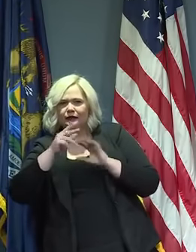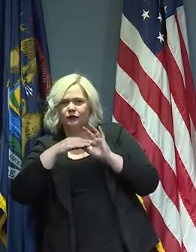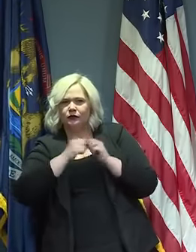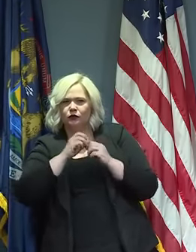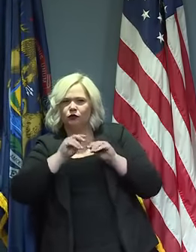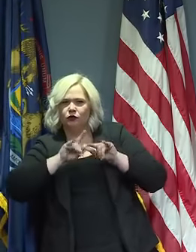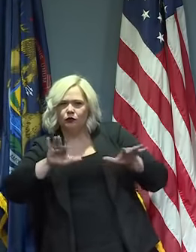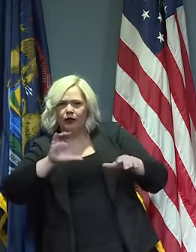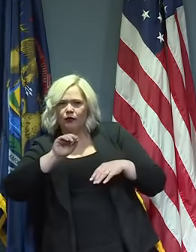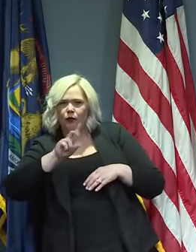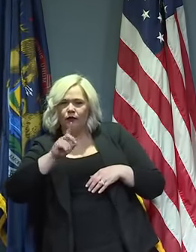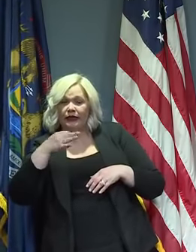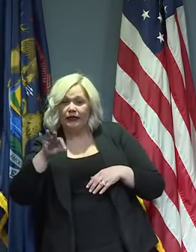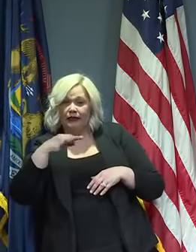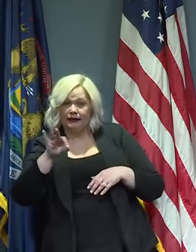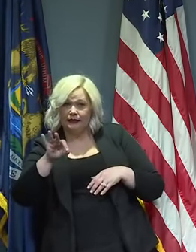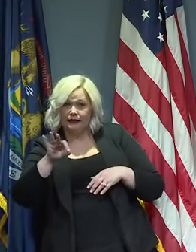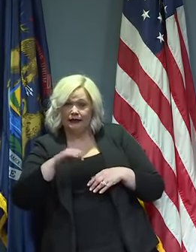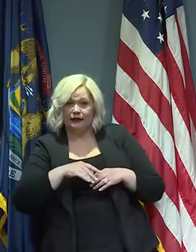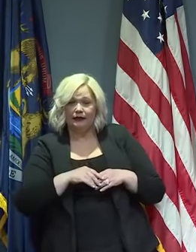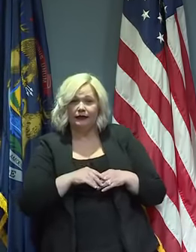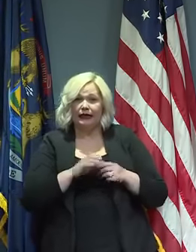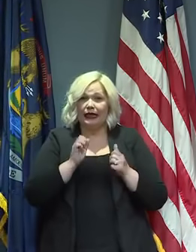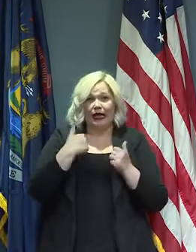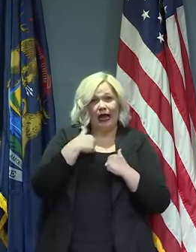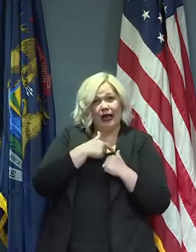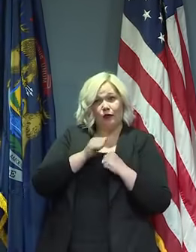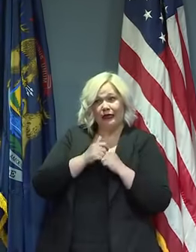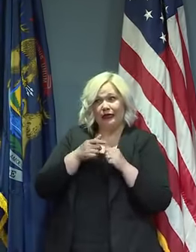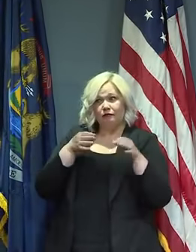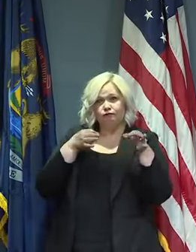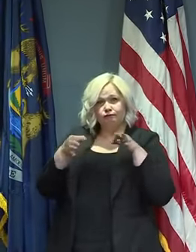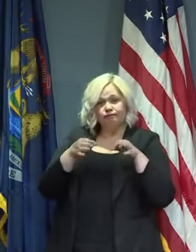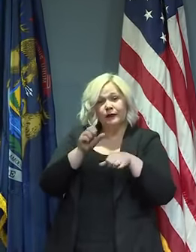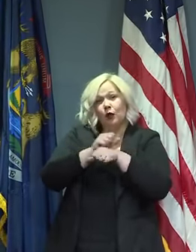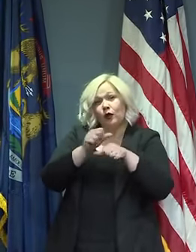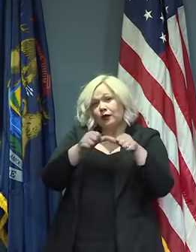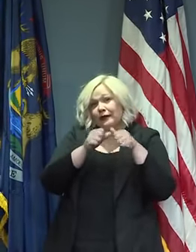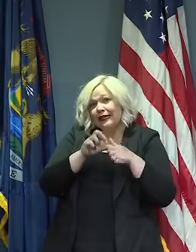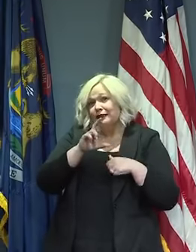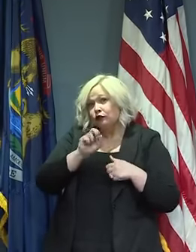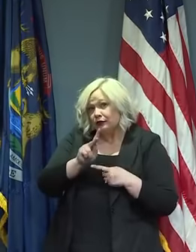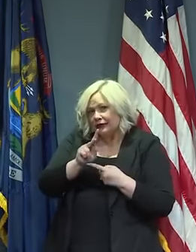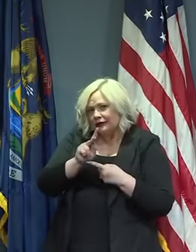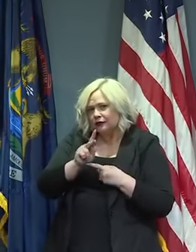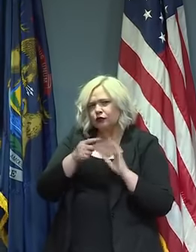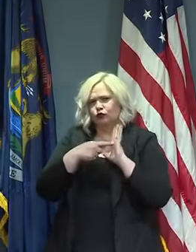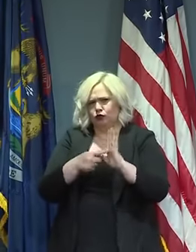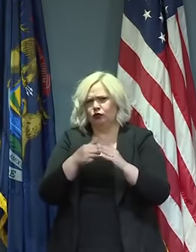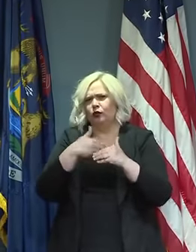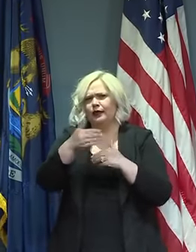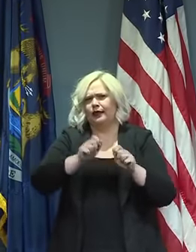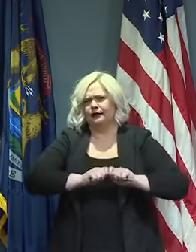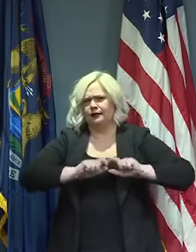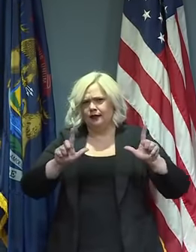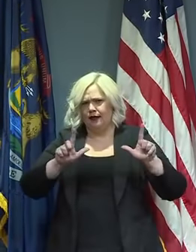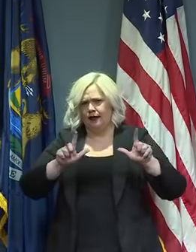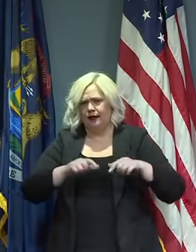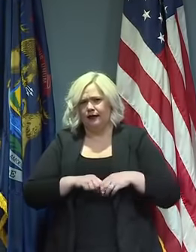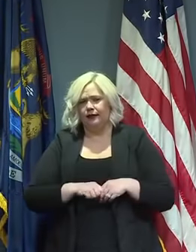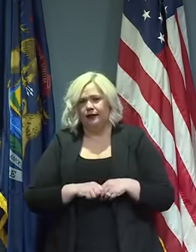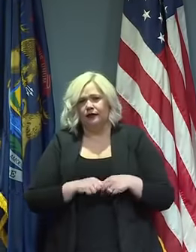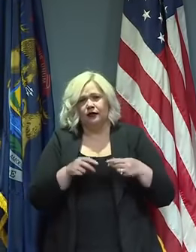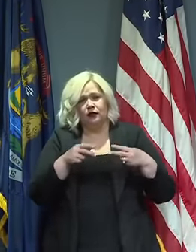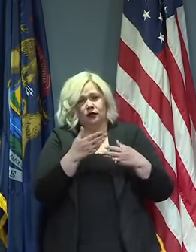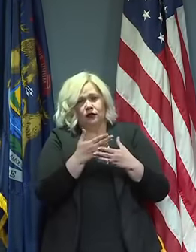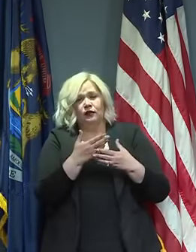the factors that shape workplace risk are laid out in the next slide. The 2 key risk categories we've been